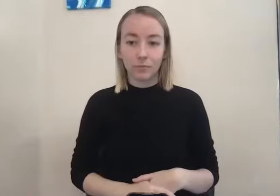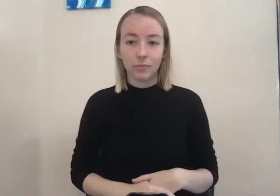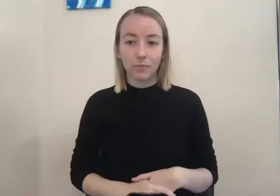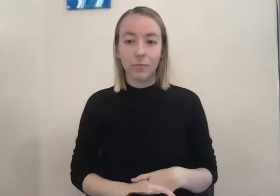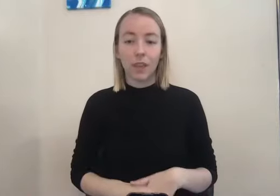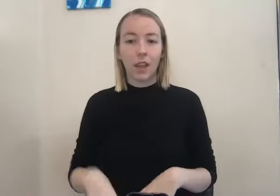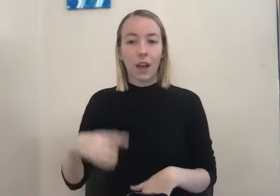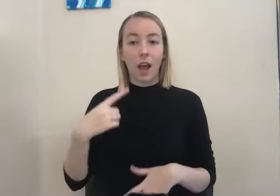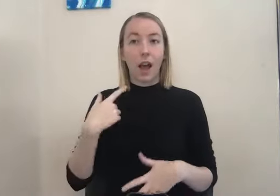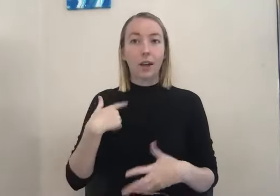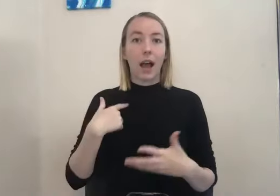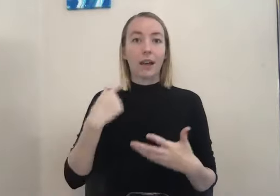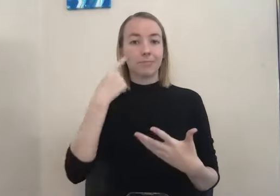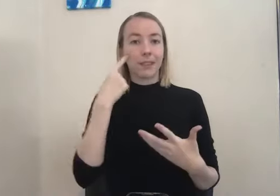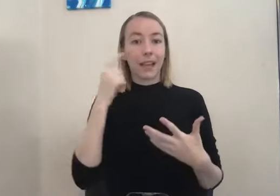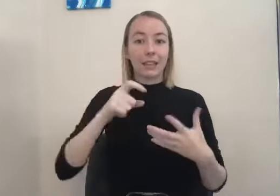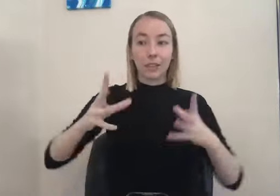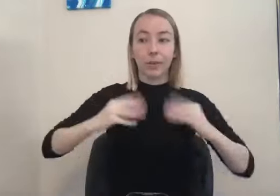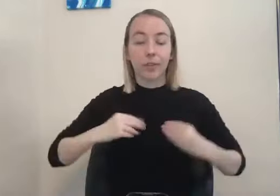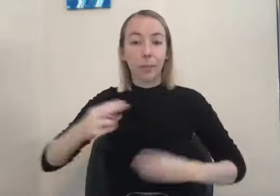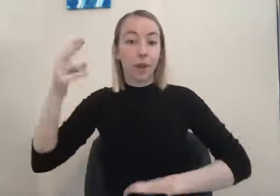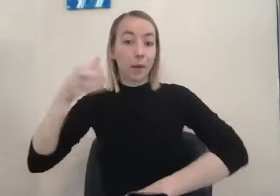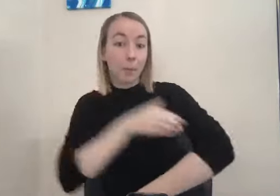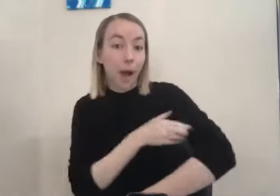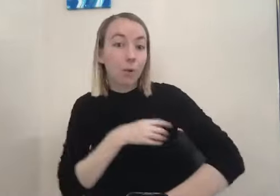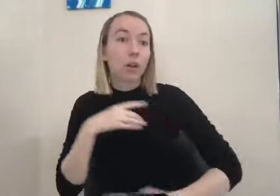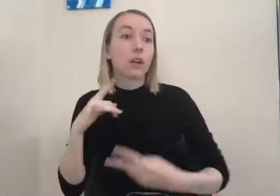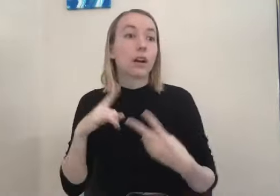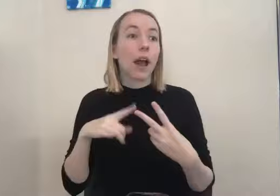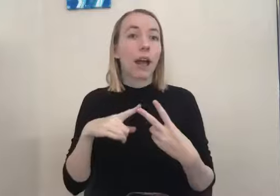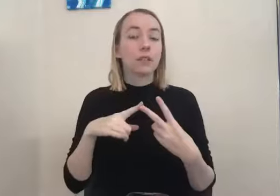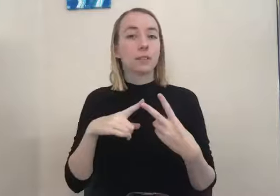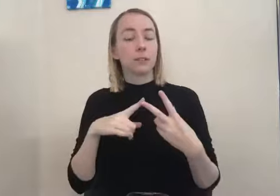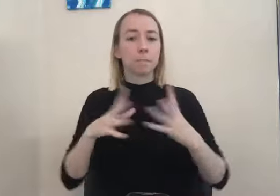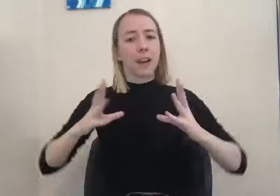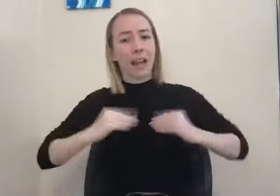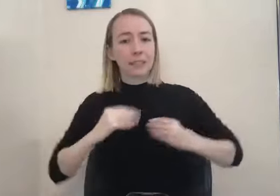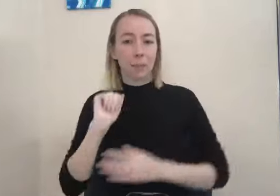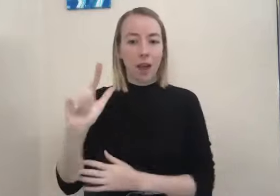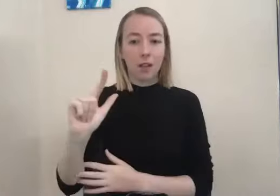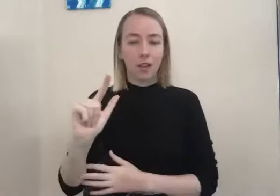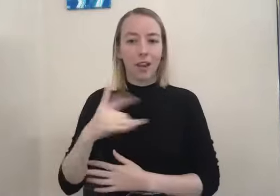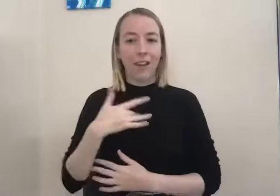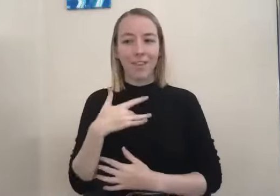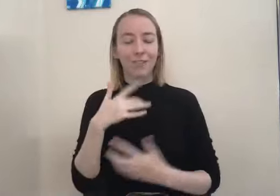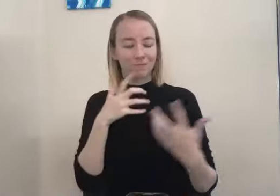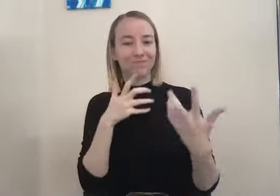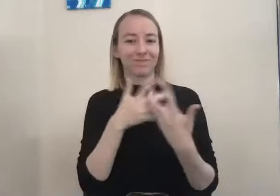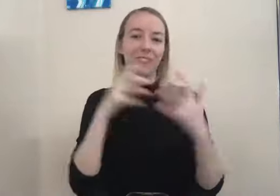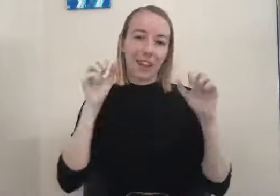say step 5 made me feel part of Al-Anon, you know, instead of separate from, and that's what it done for me. I became part of